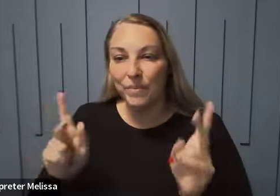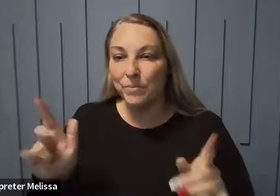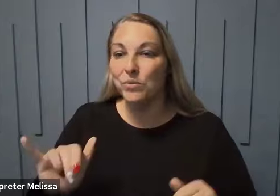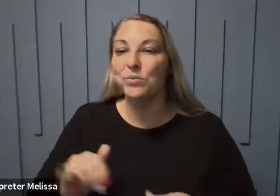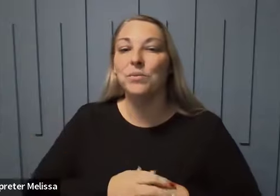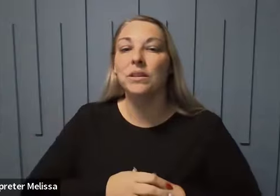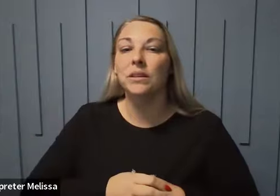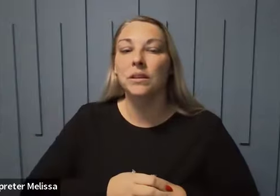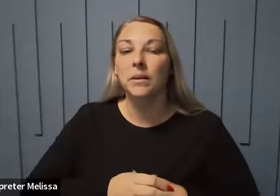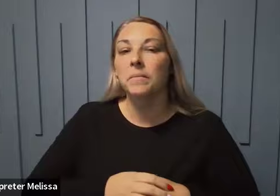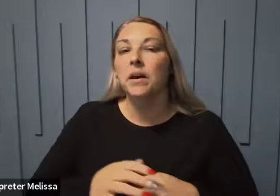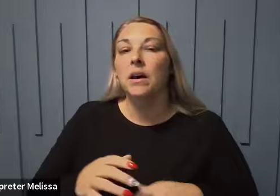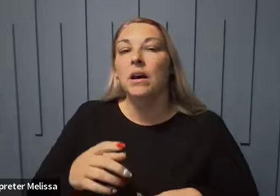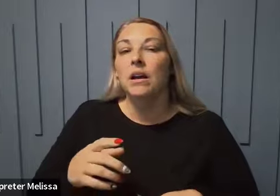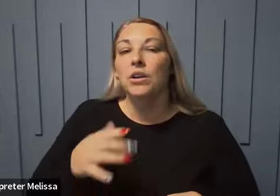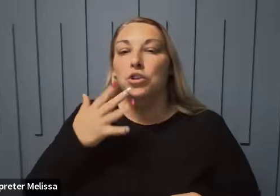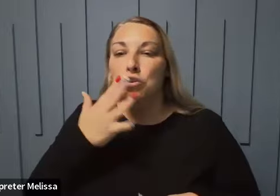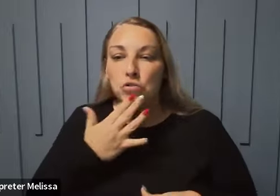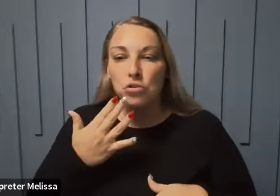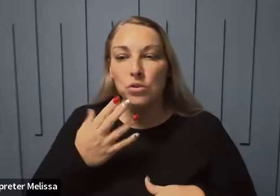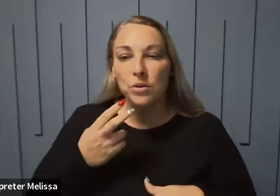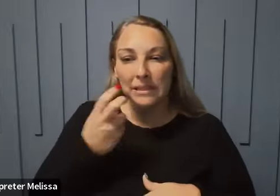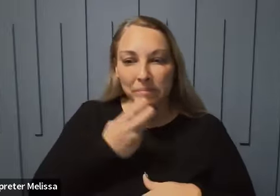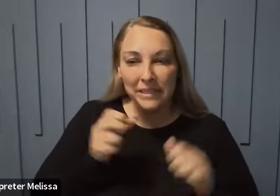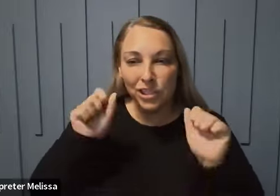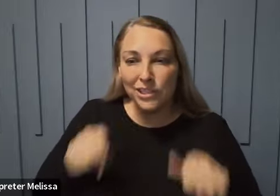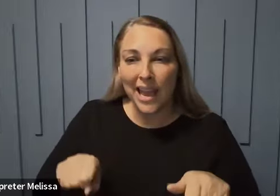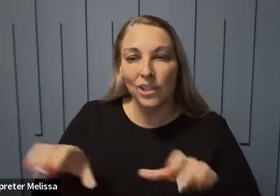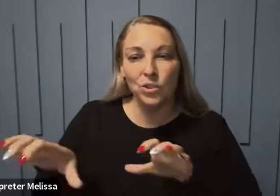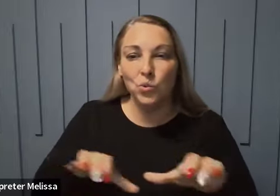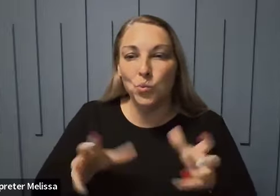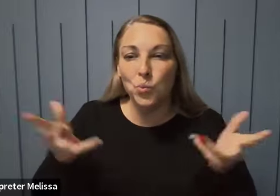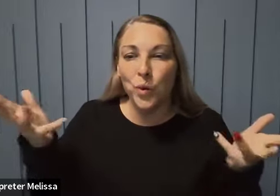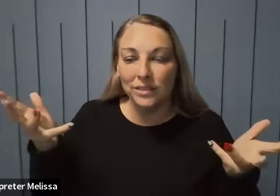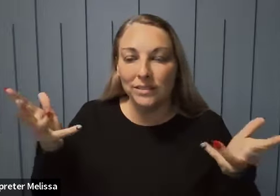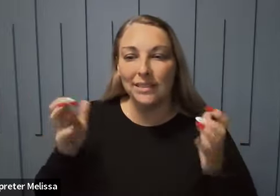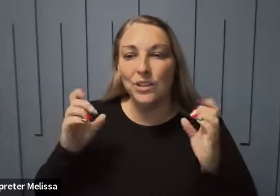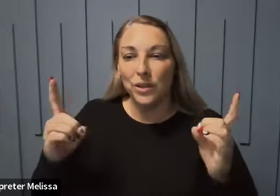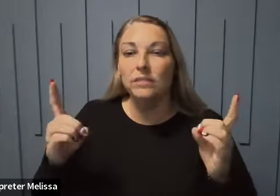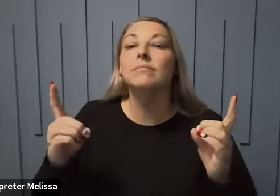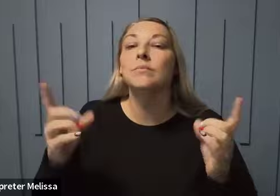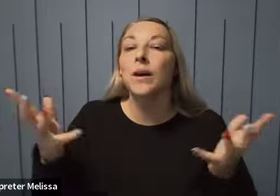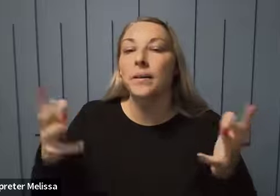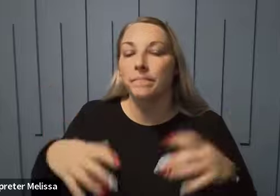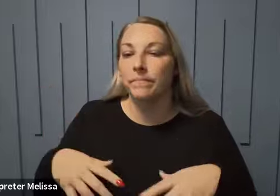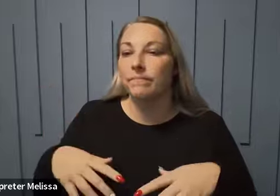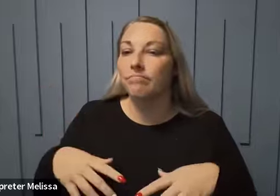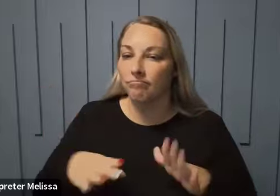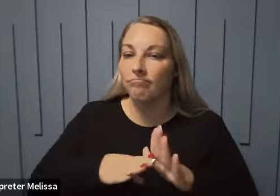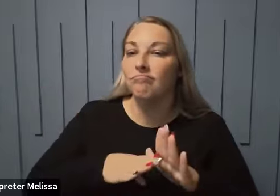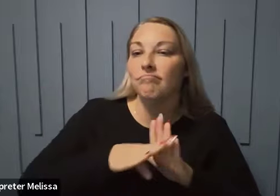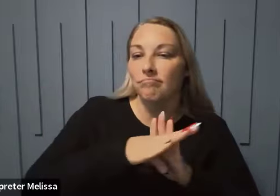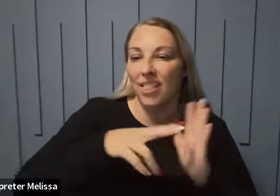what can cued speech do? What can it do for you from an educational perspective? It does promote literacy skills. It